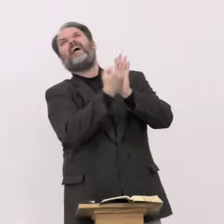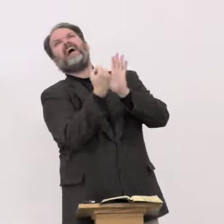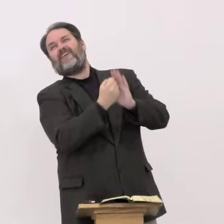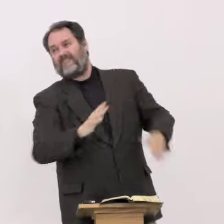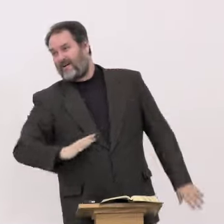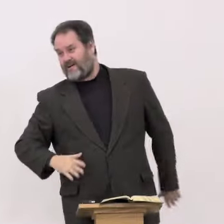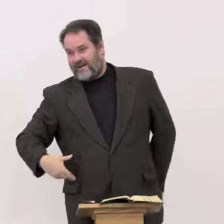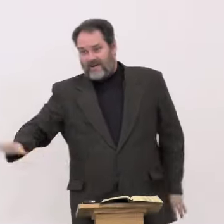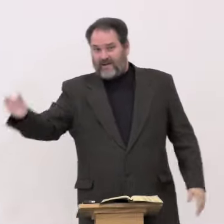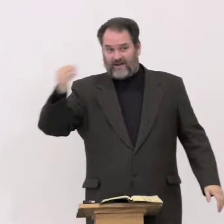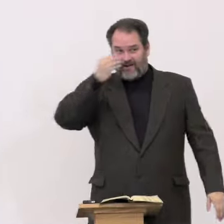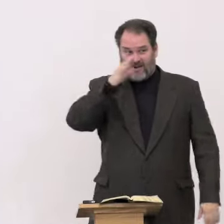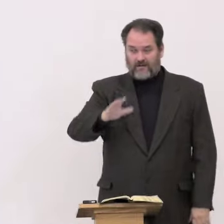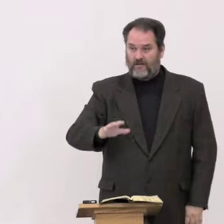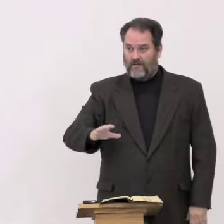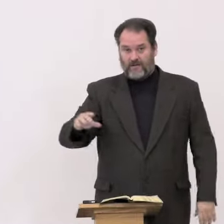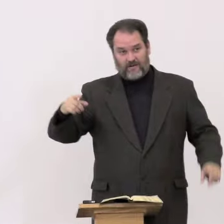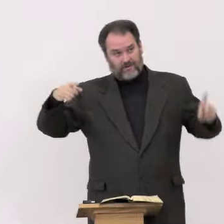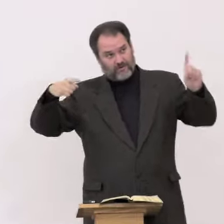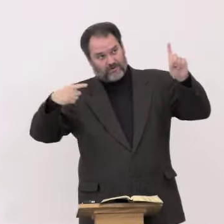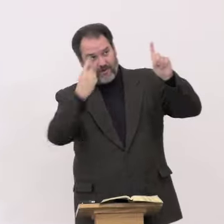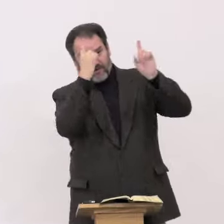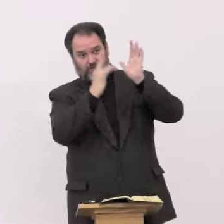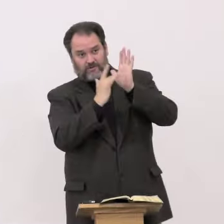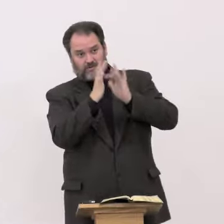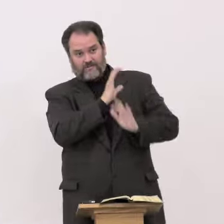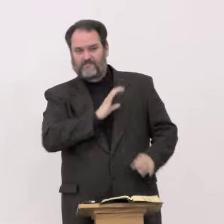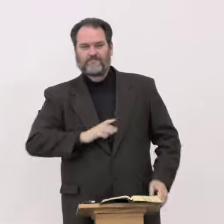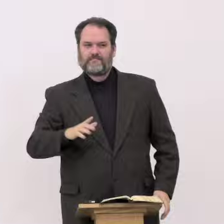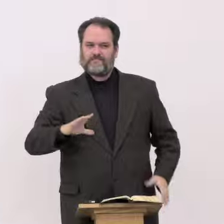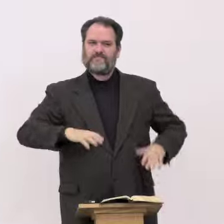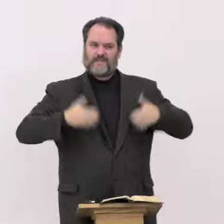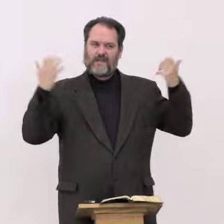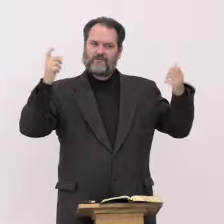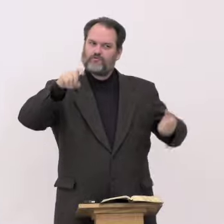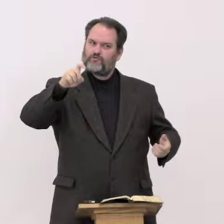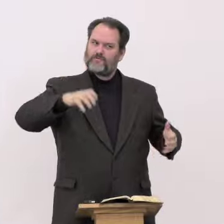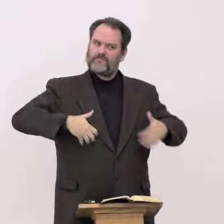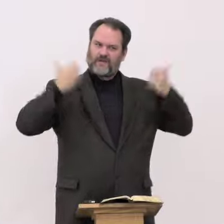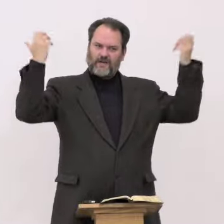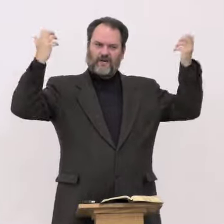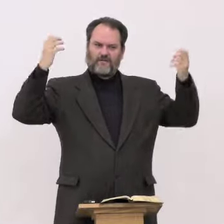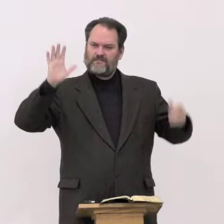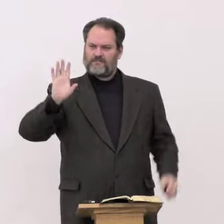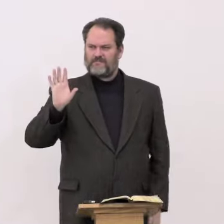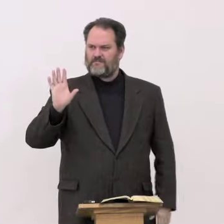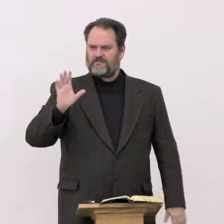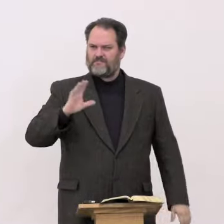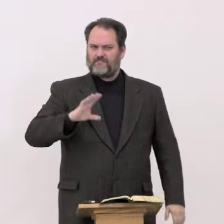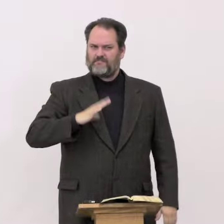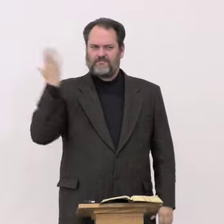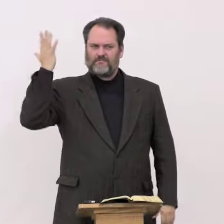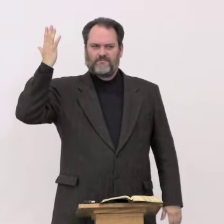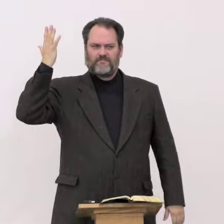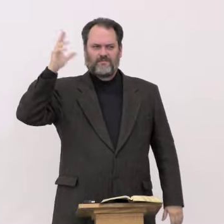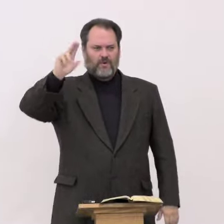Keep thinking that I'm a terrible person, but you saw Jesus Christ. You offend Jesus Christ. I'm